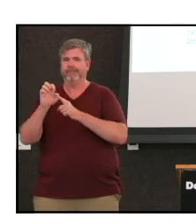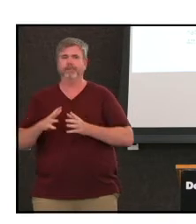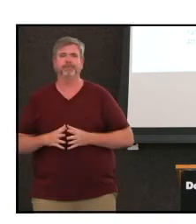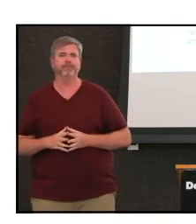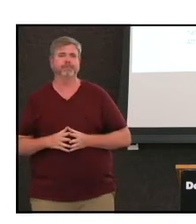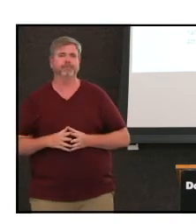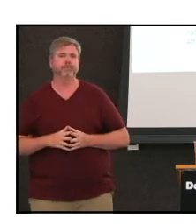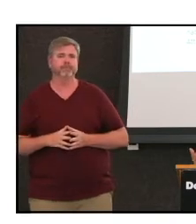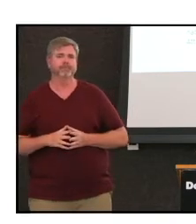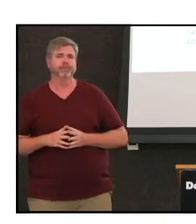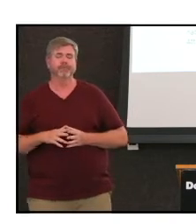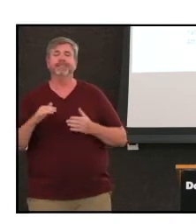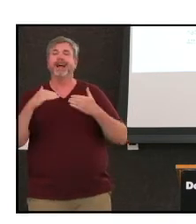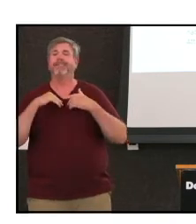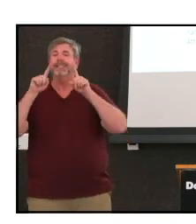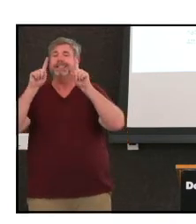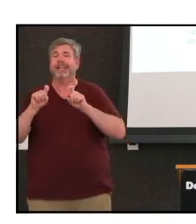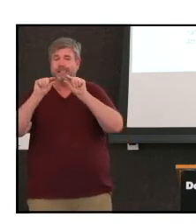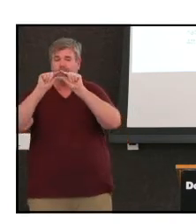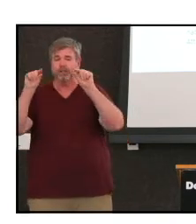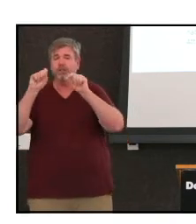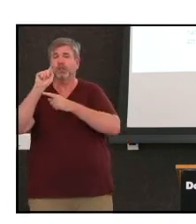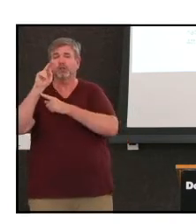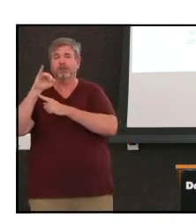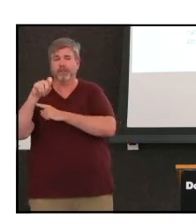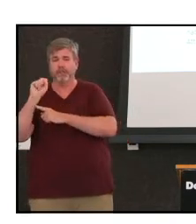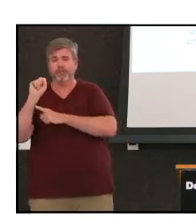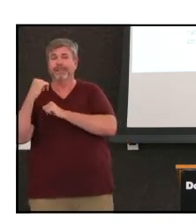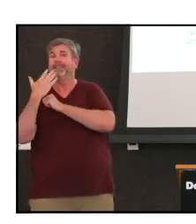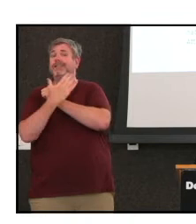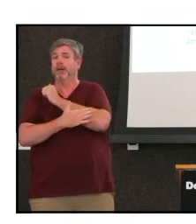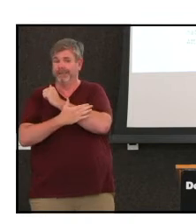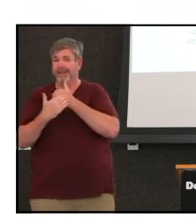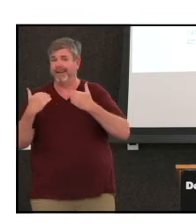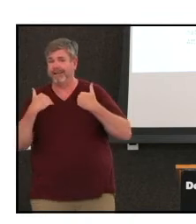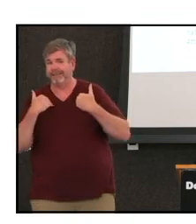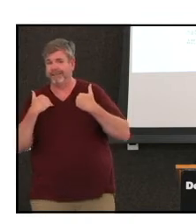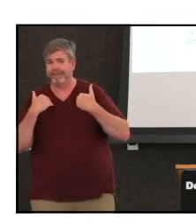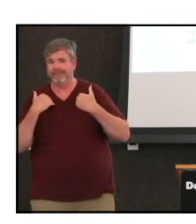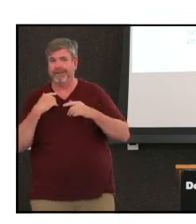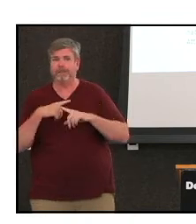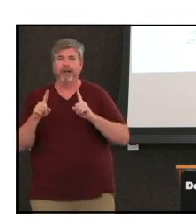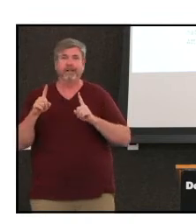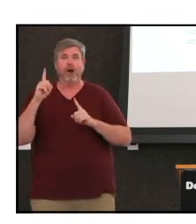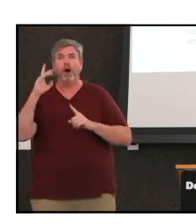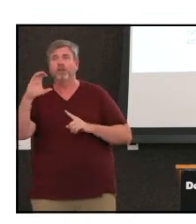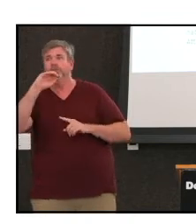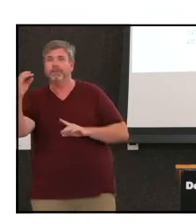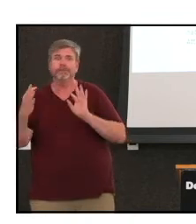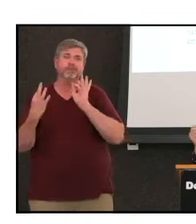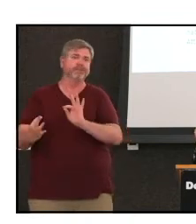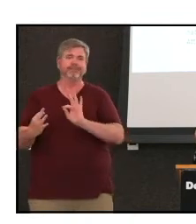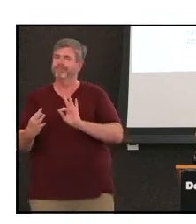strips. So these can be obtained from the county. They're not perfect, though. You need to make a solution, dip the test strip in it,